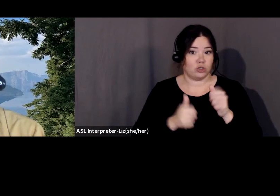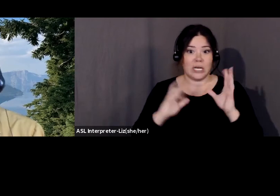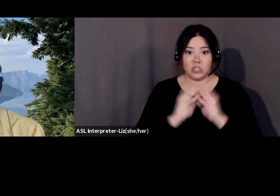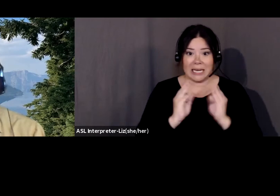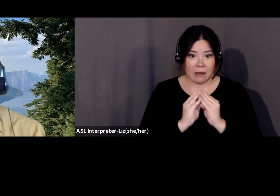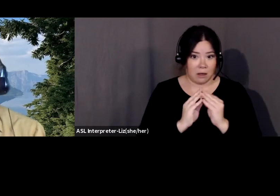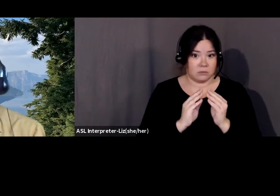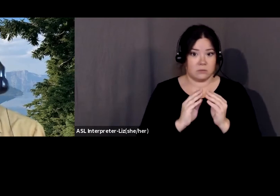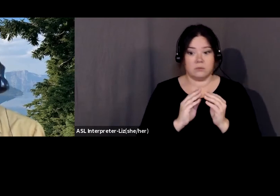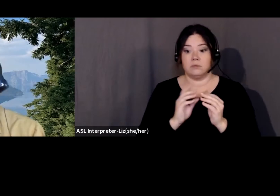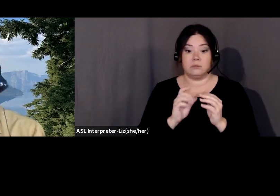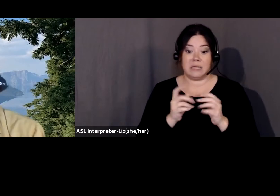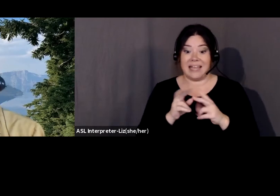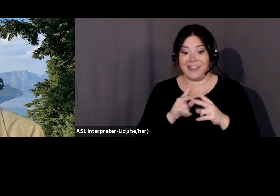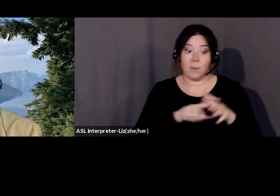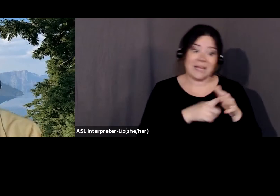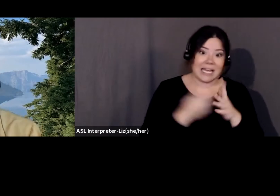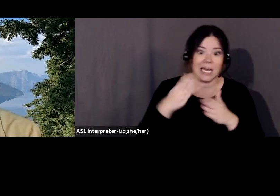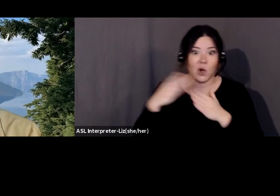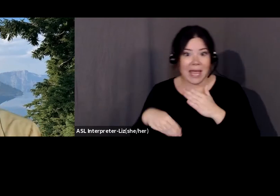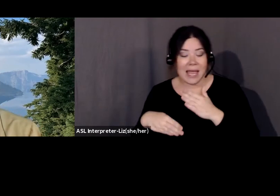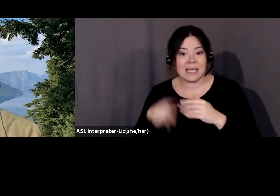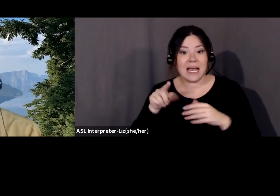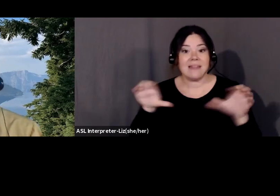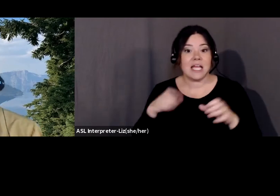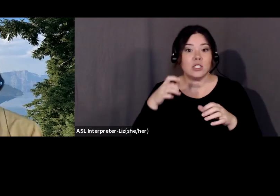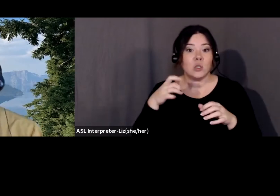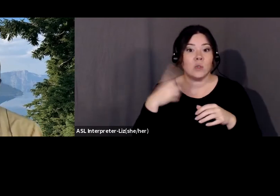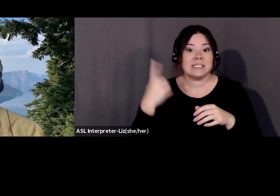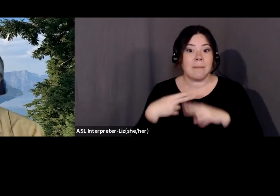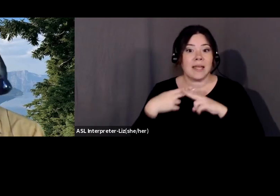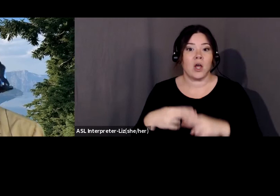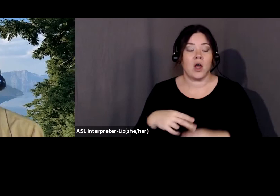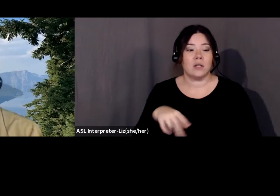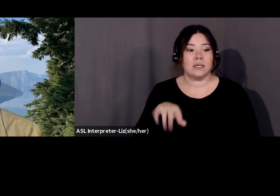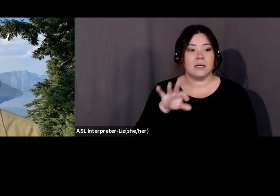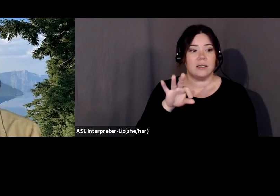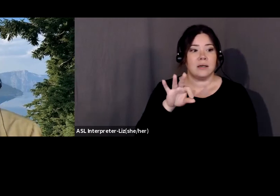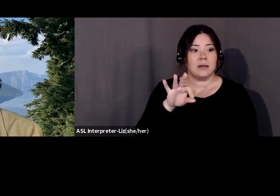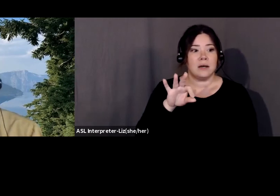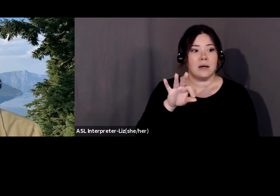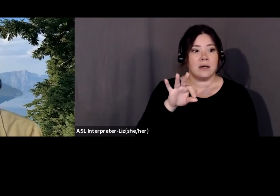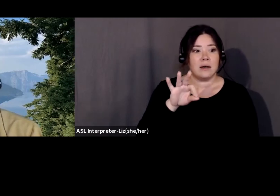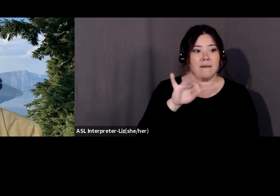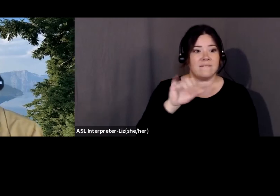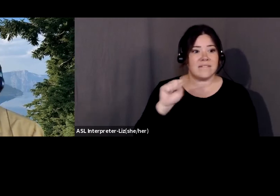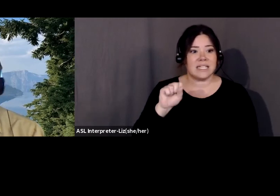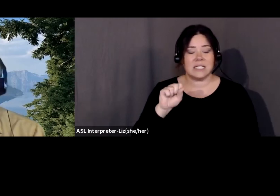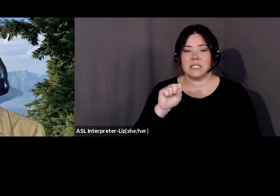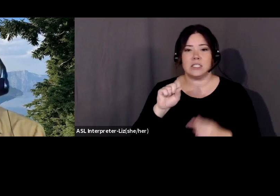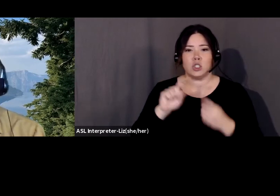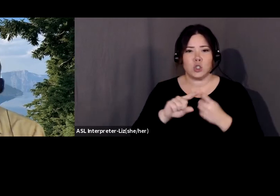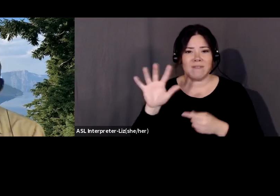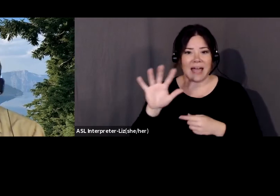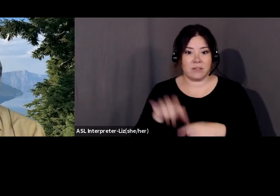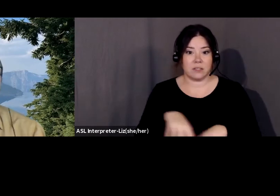every agenda, they do something called a fist to 5, or they do something on a scale of 0 to 5, with